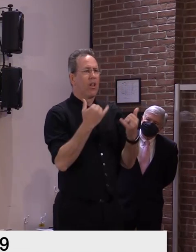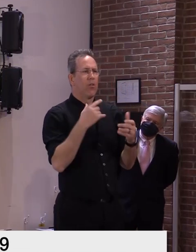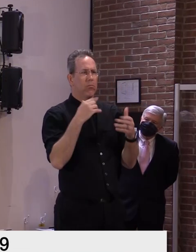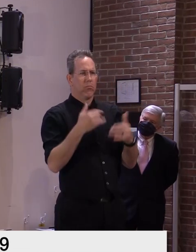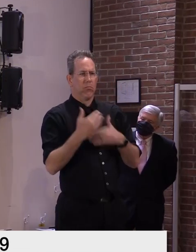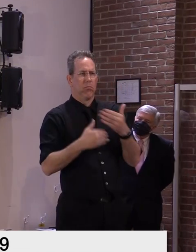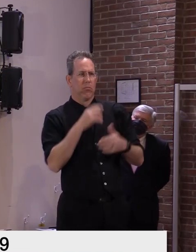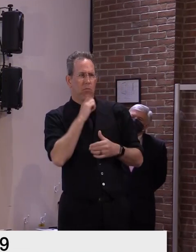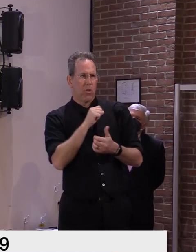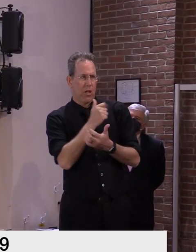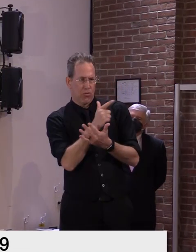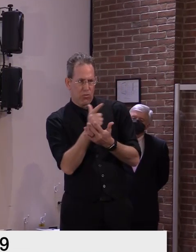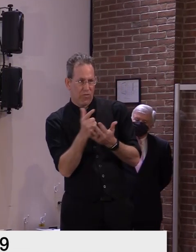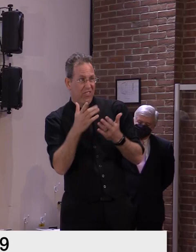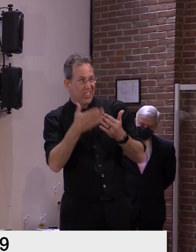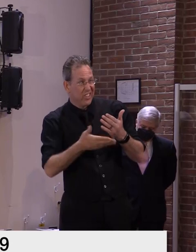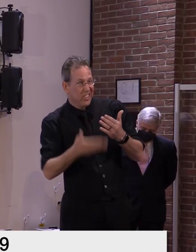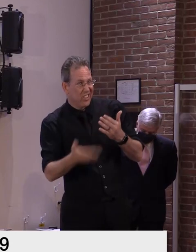timeline.